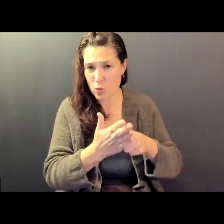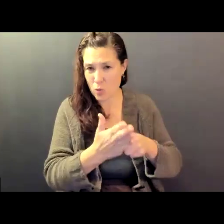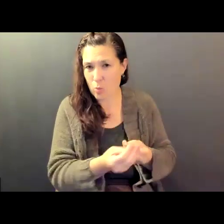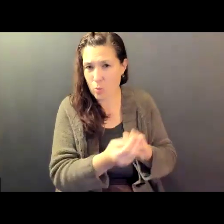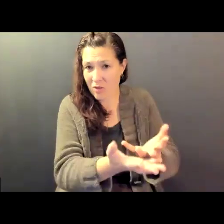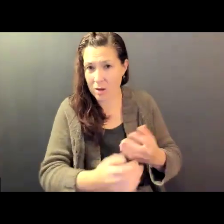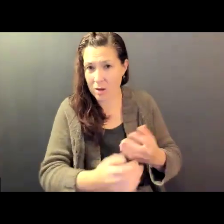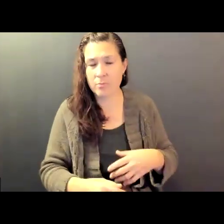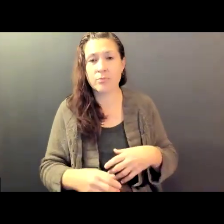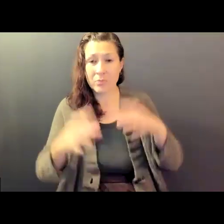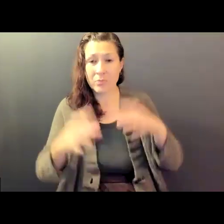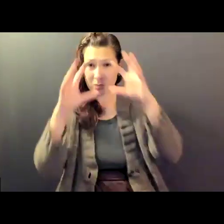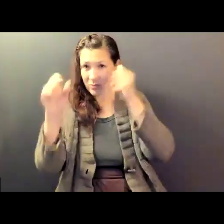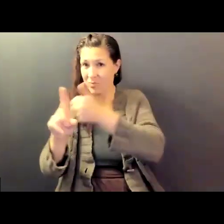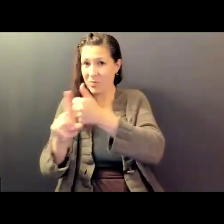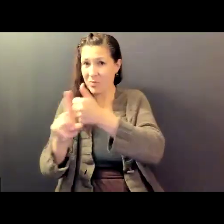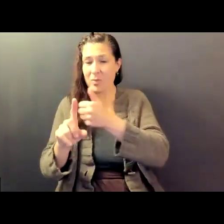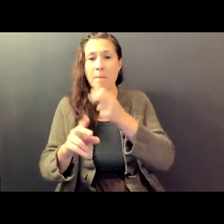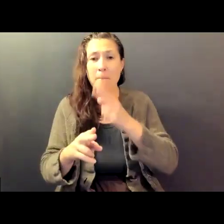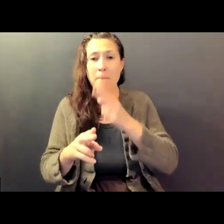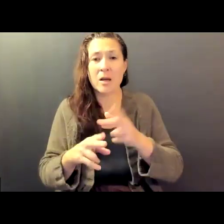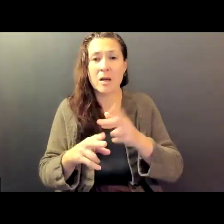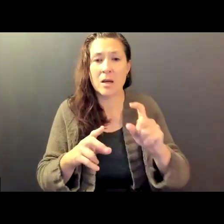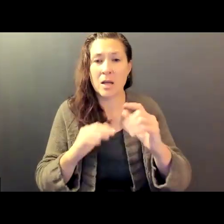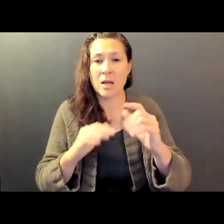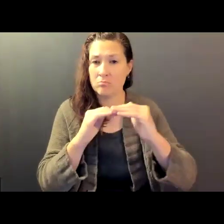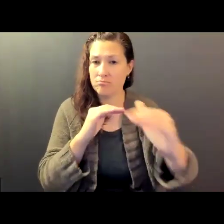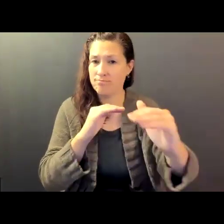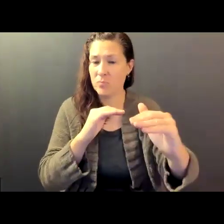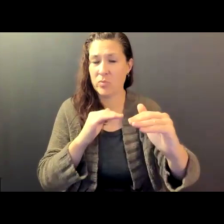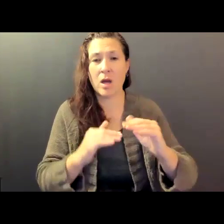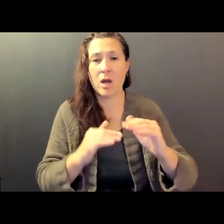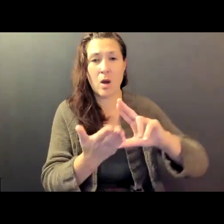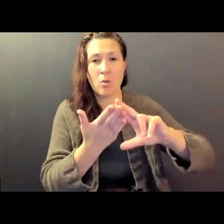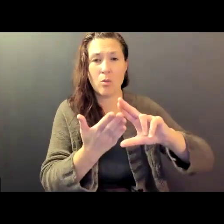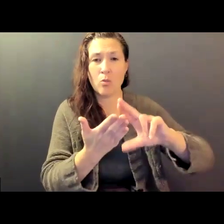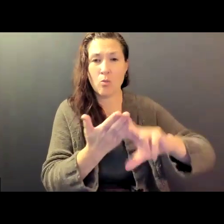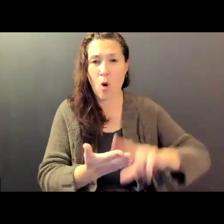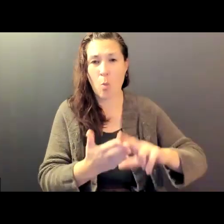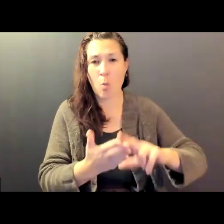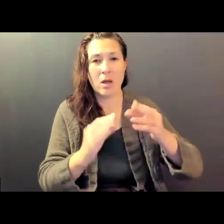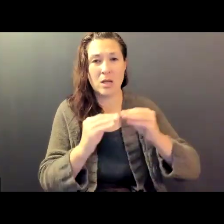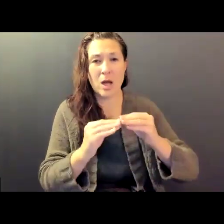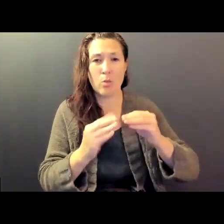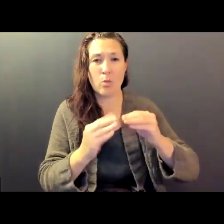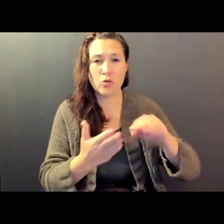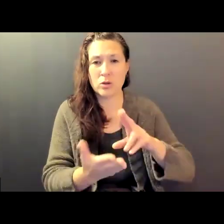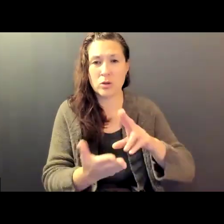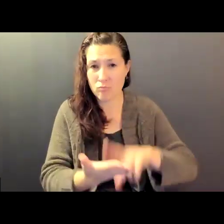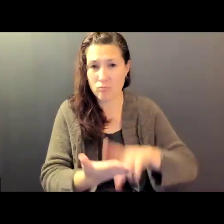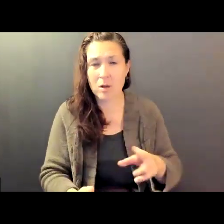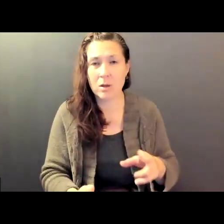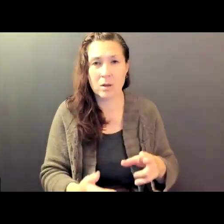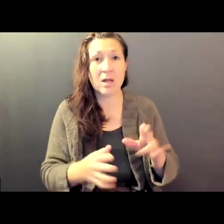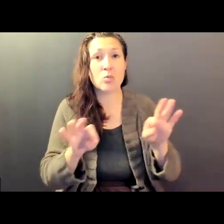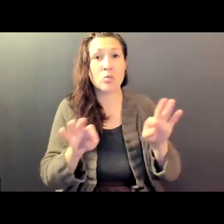Superintendent mentioned enrollment stabilization. This is one of the important things that we are looking at as we go through this process. So I believe